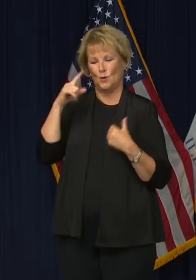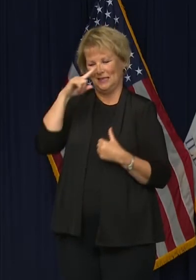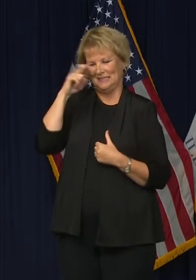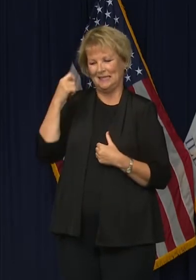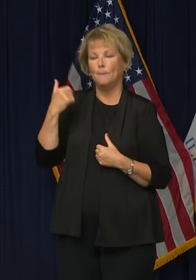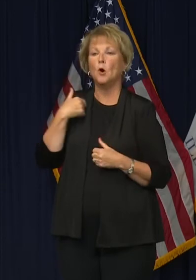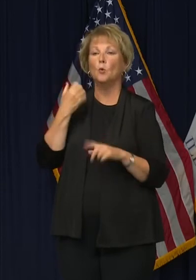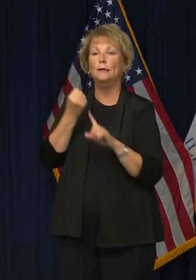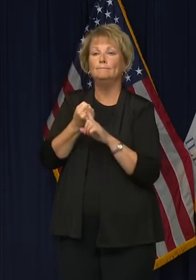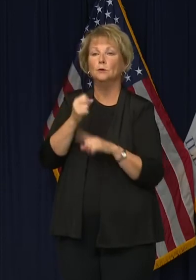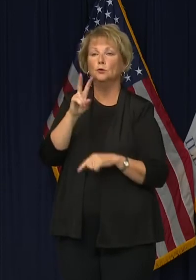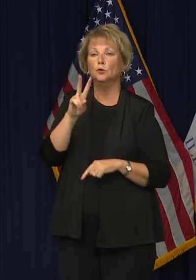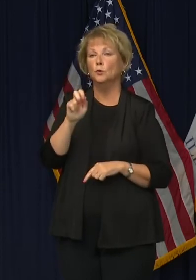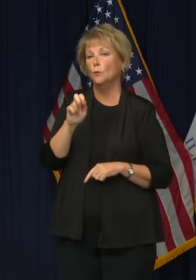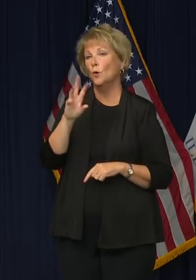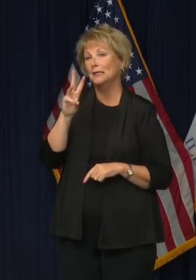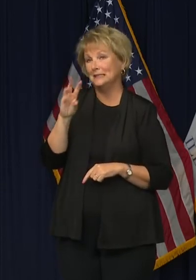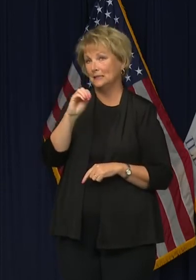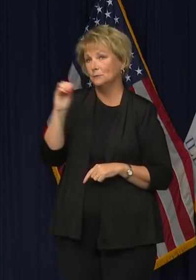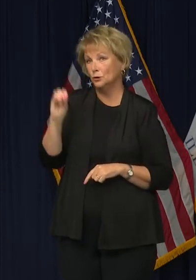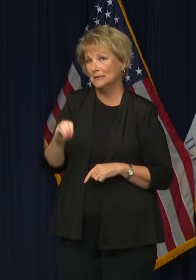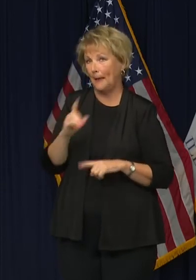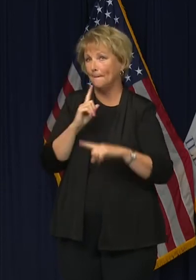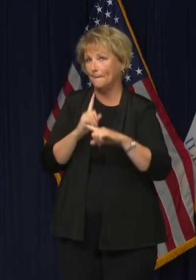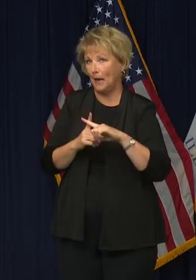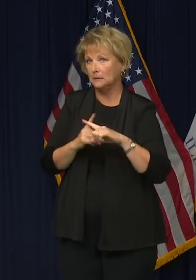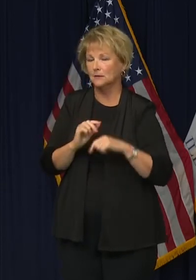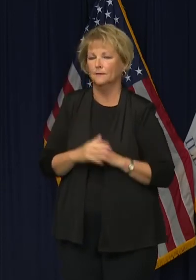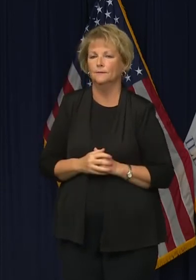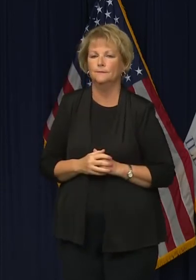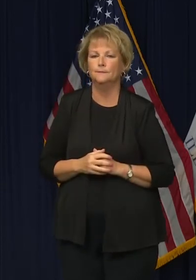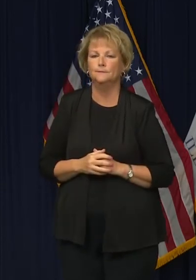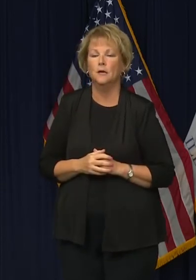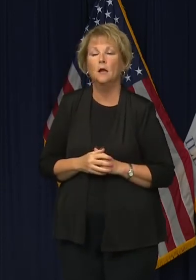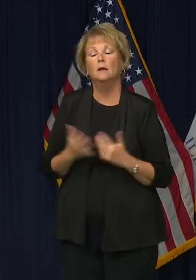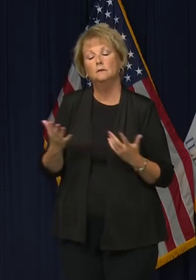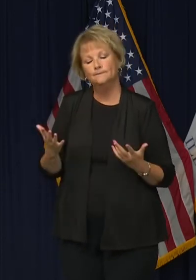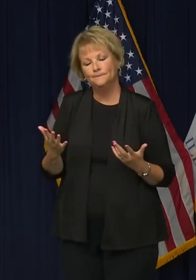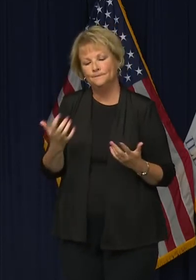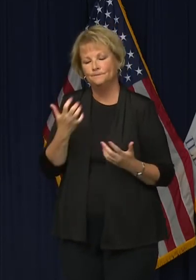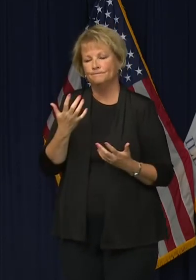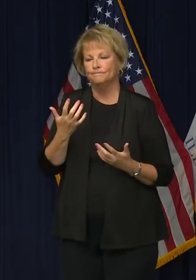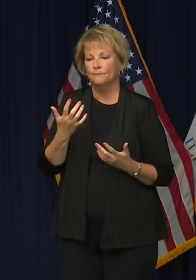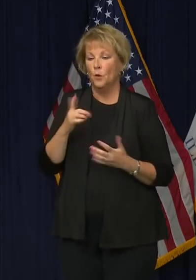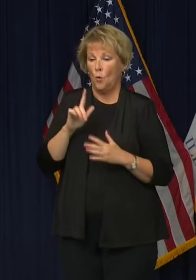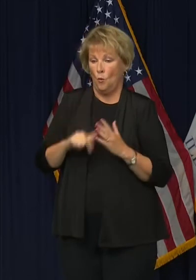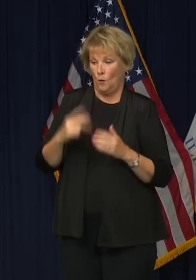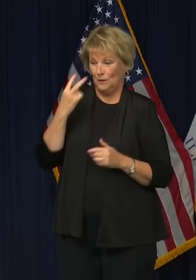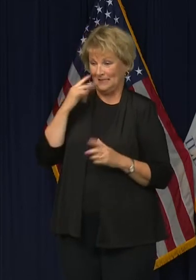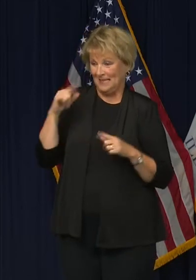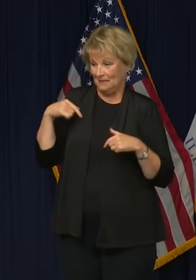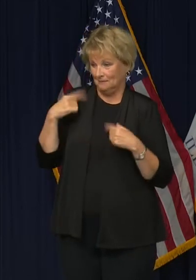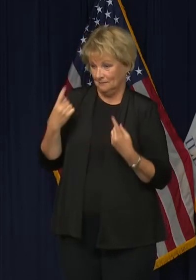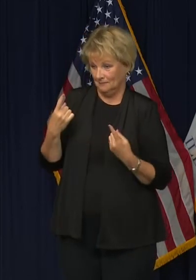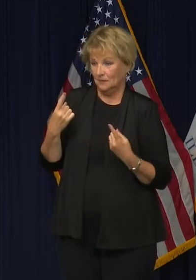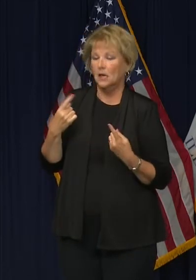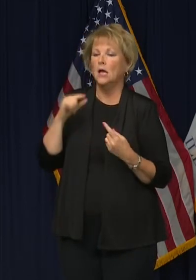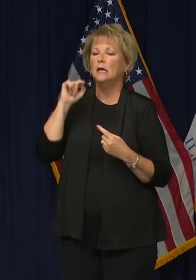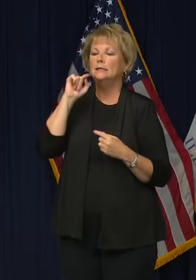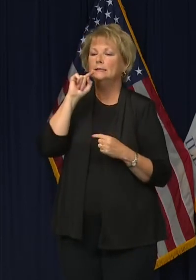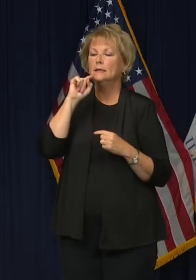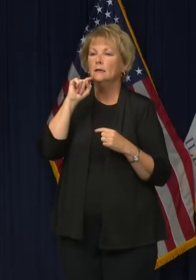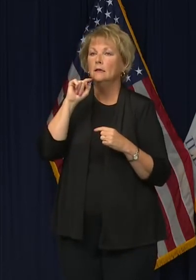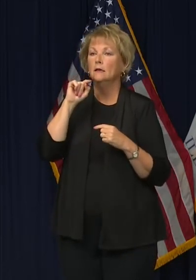to 2.6% positivity. And unfortunately, what we've seen is there are certain places,